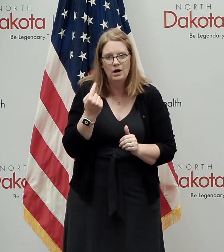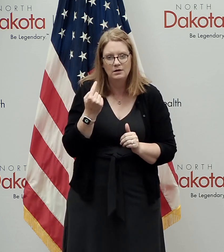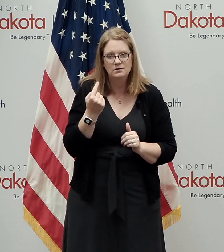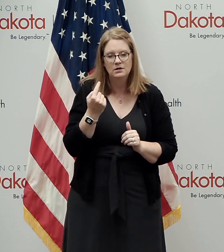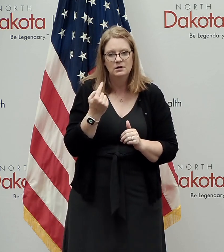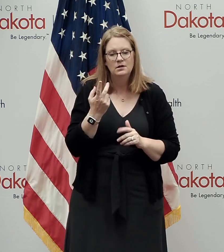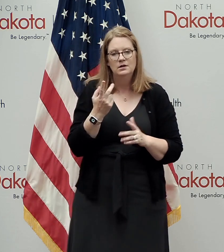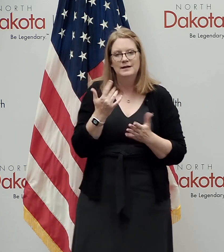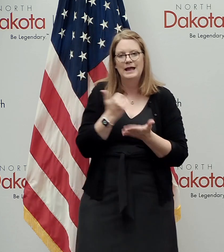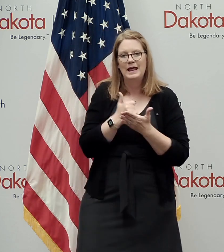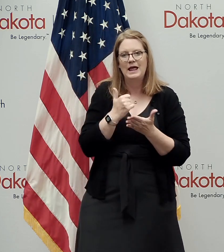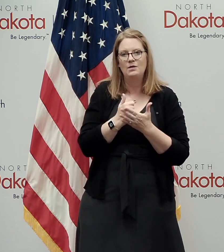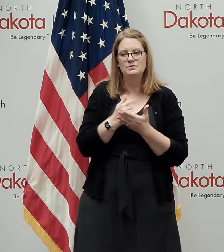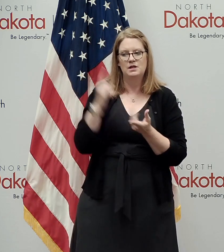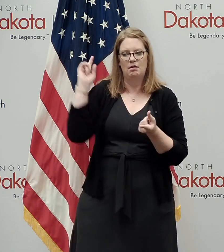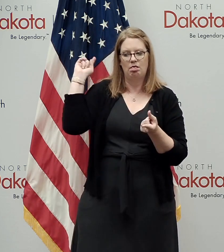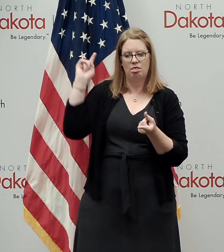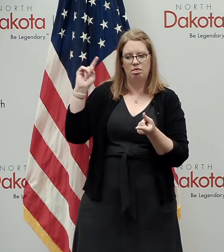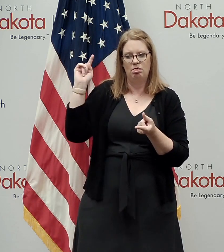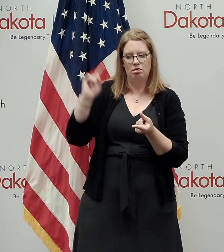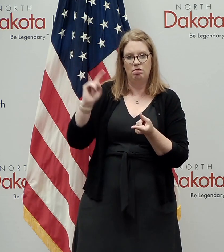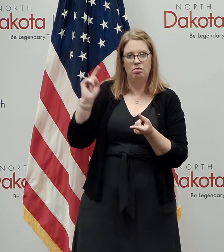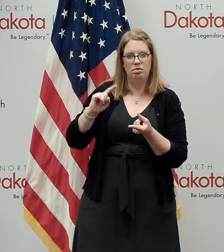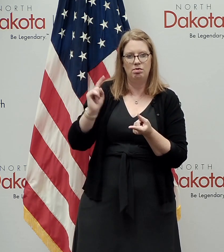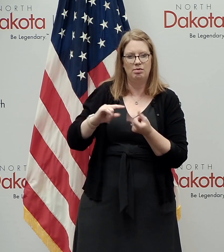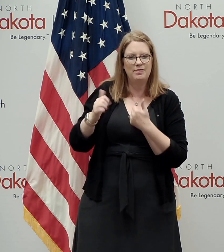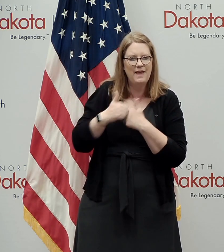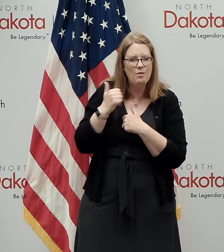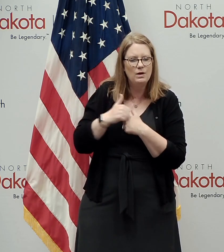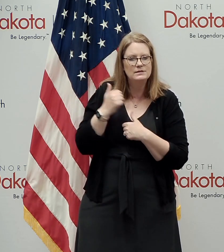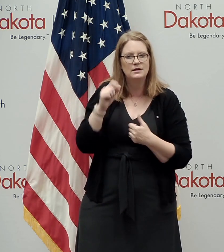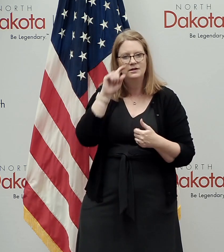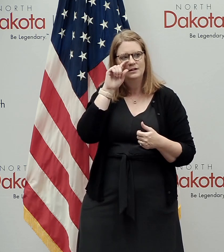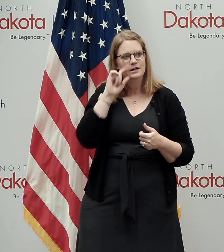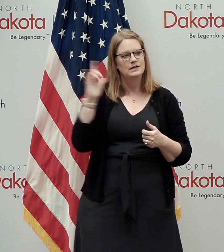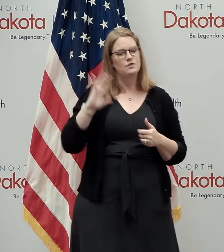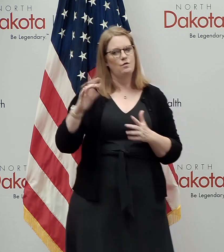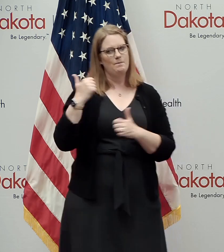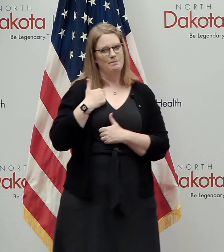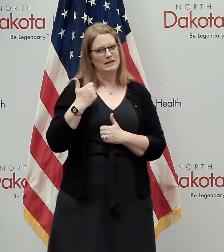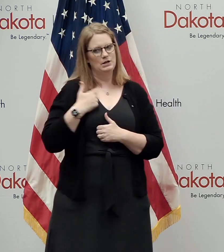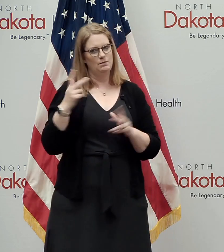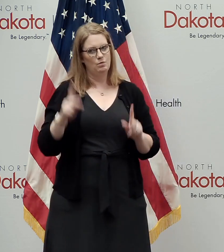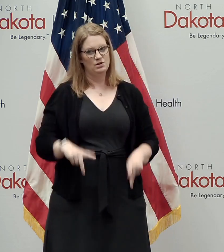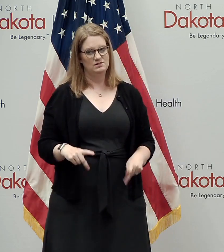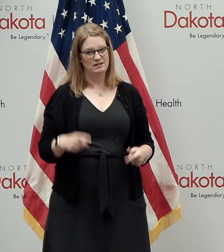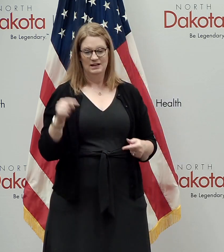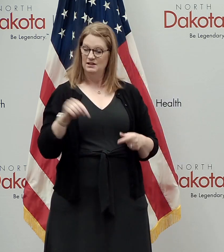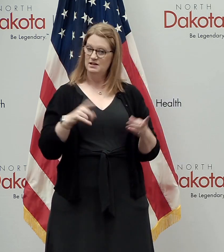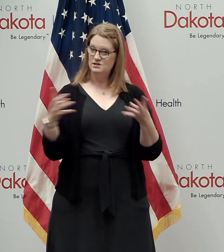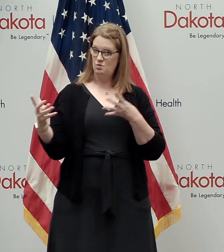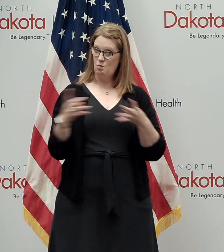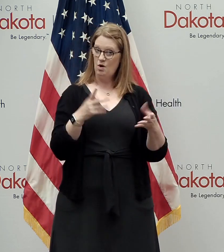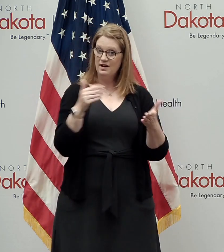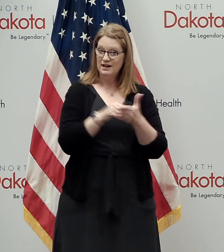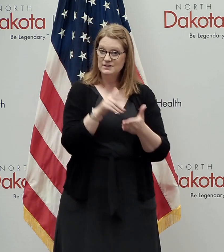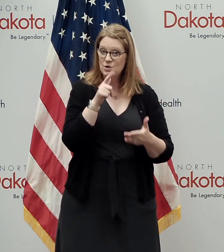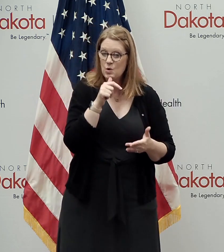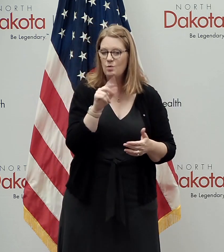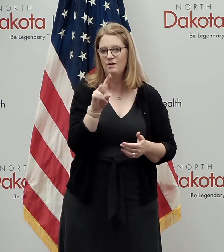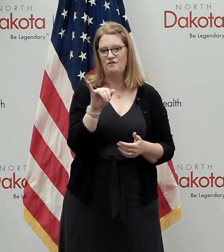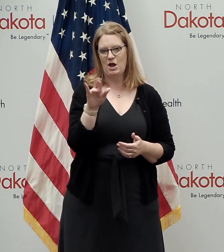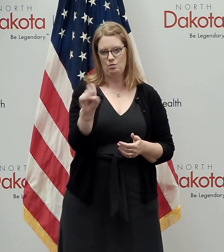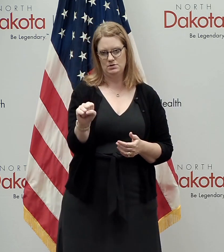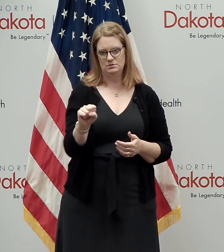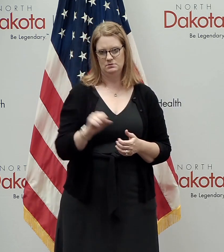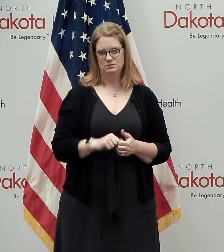down that R factor. And as I said before, as a former military person, it is, a war against a virus. And we think we